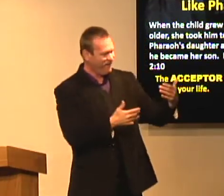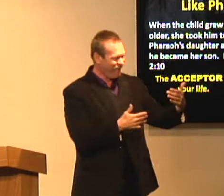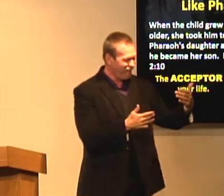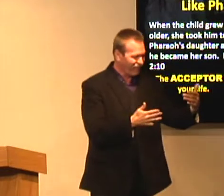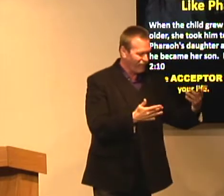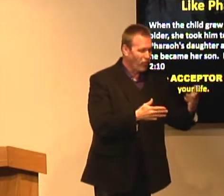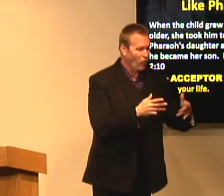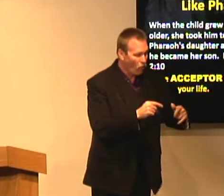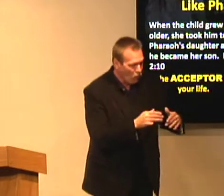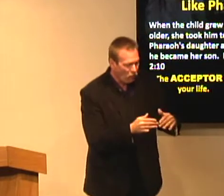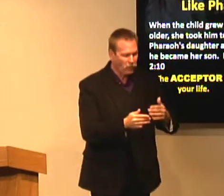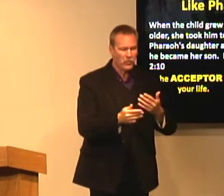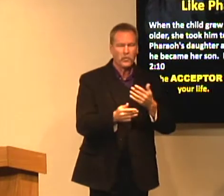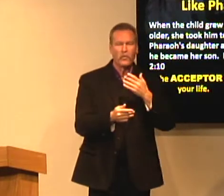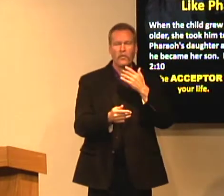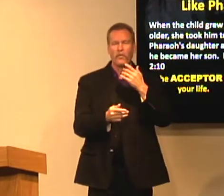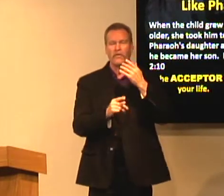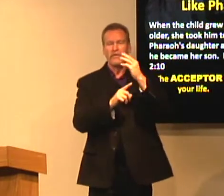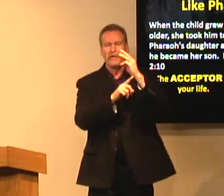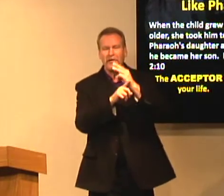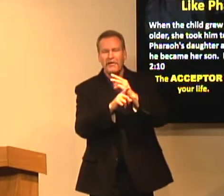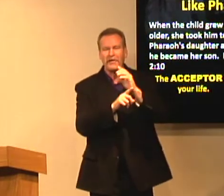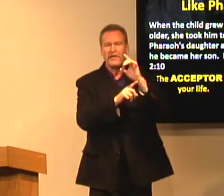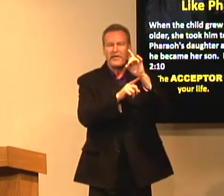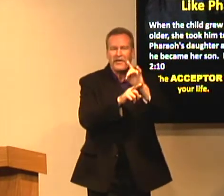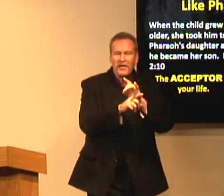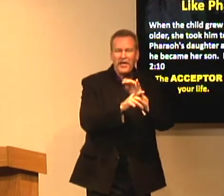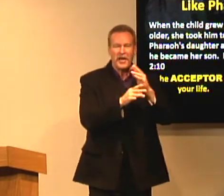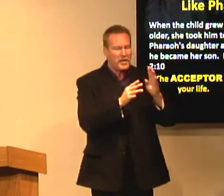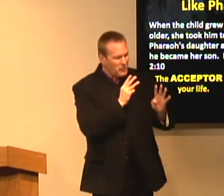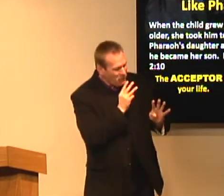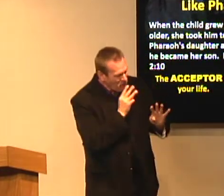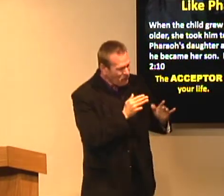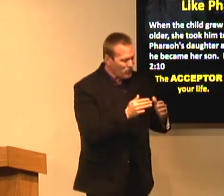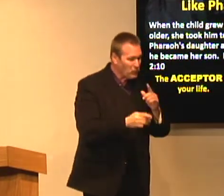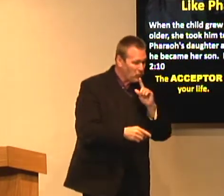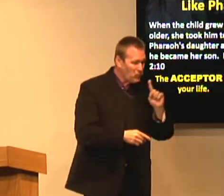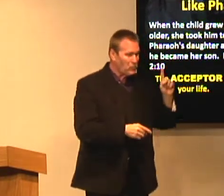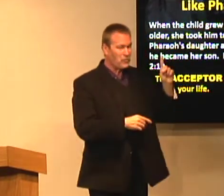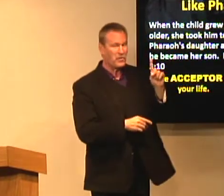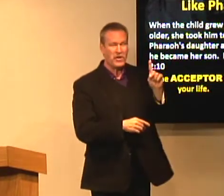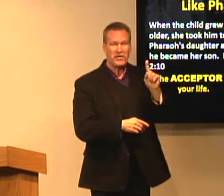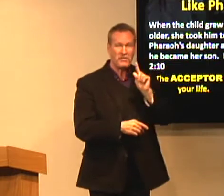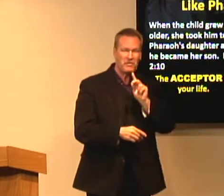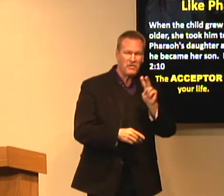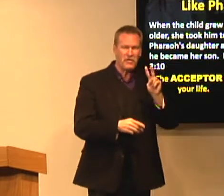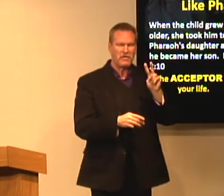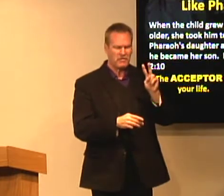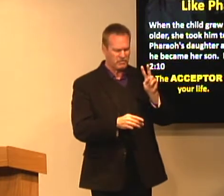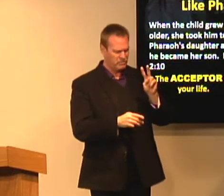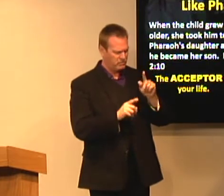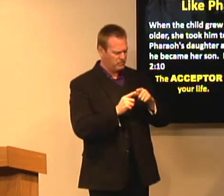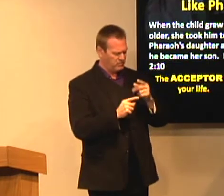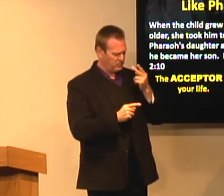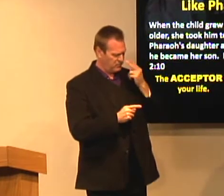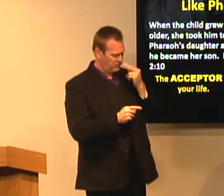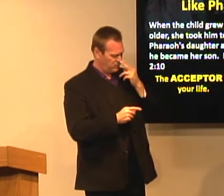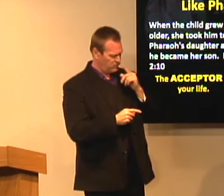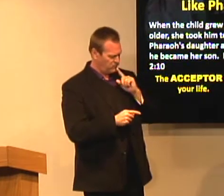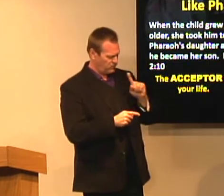Just like when parents see their babies, it doesn't matter what they look like, and they change through the months. When they get to be 6 months old, 8 months, and then they